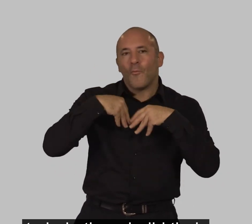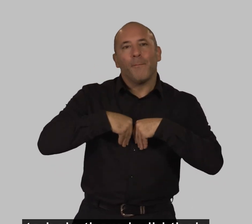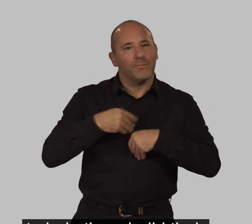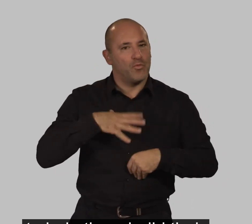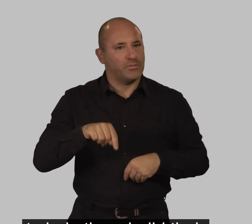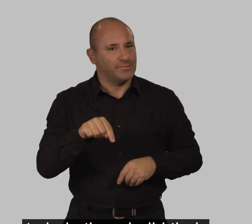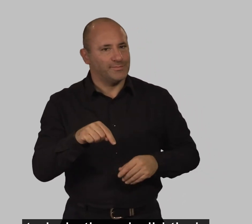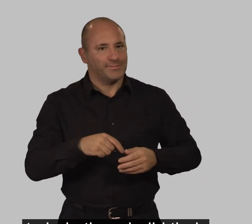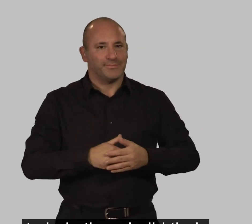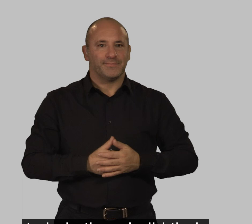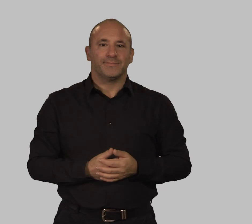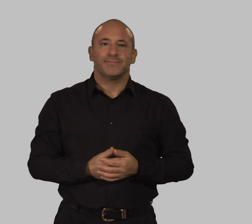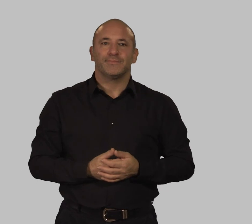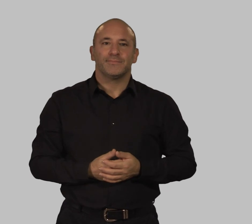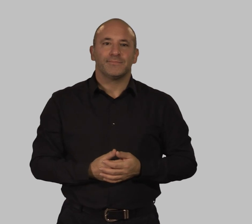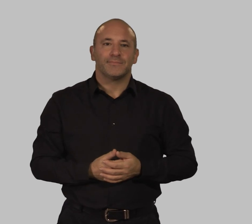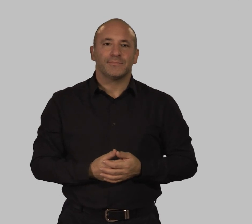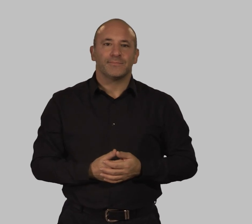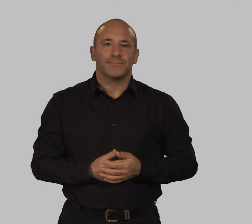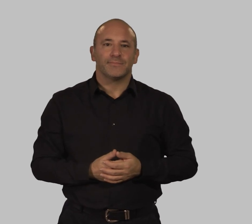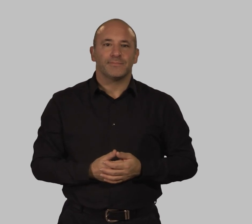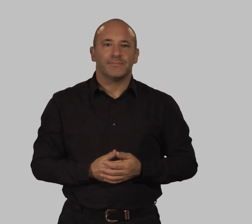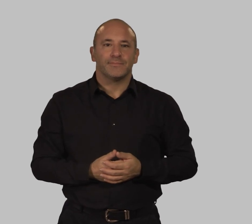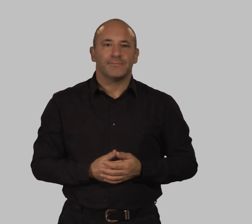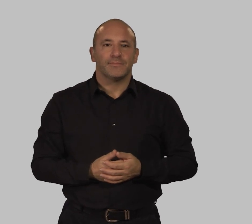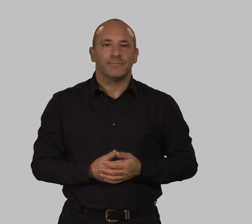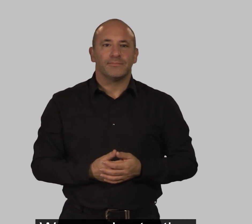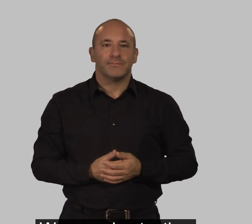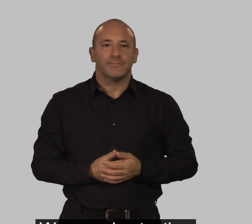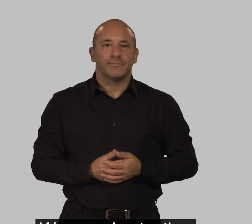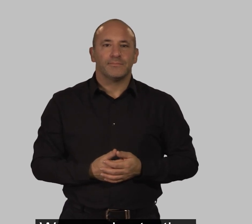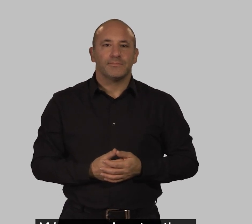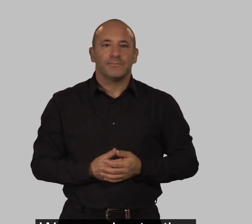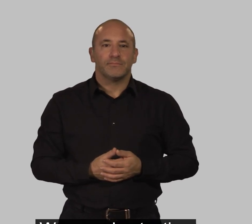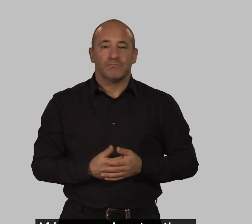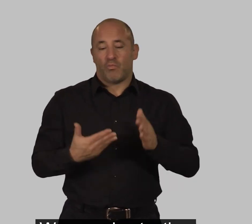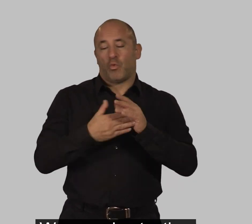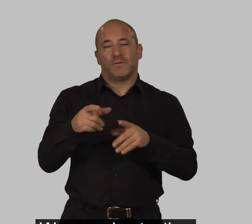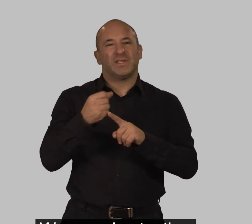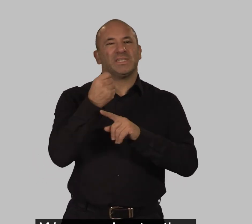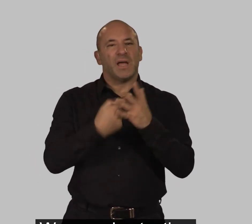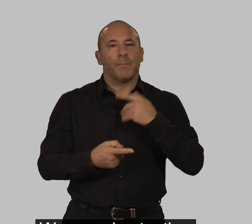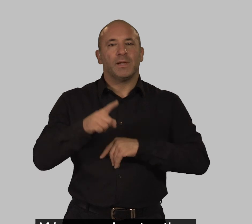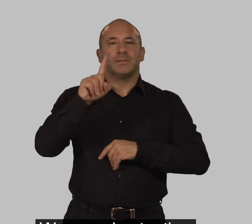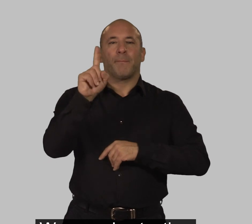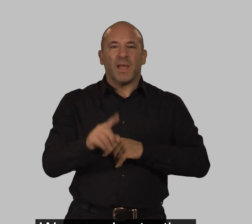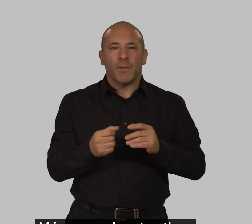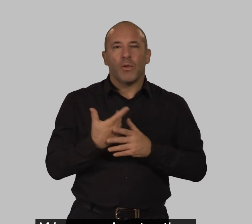skills and experience. We are also testing